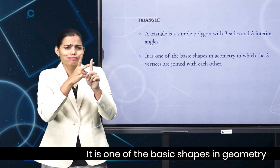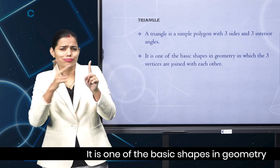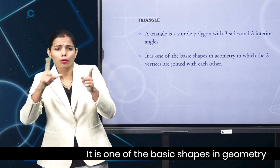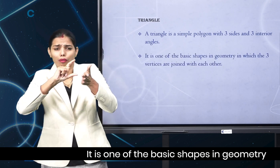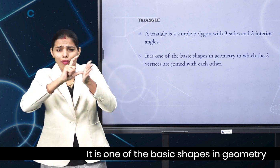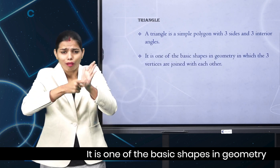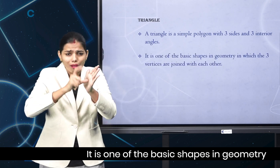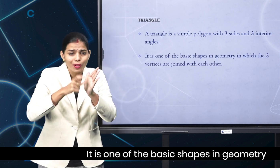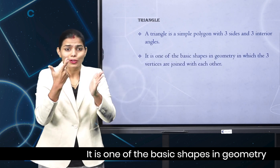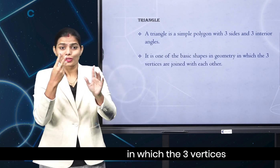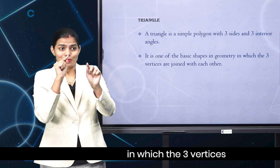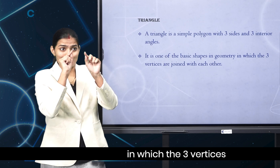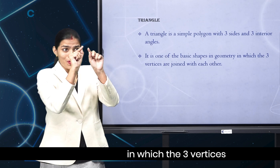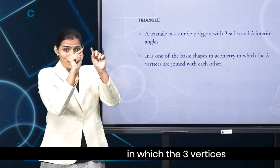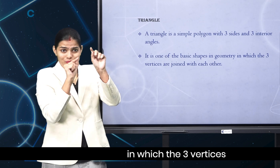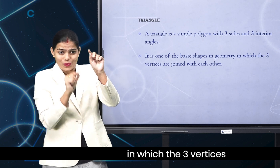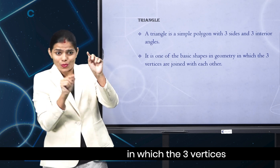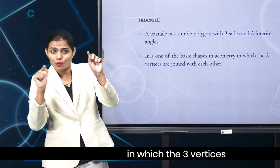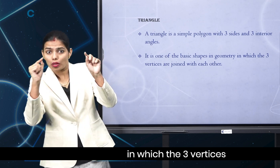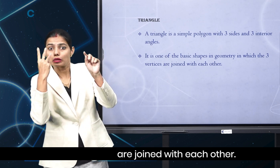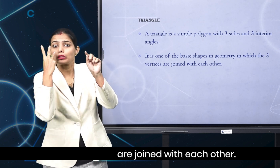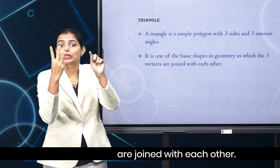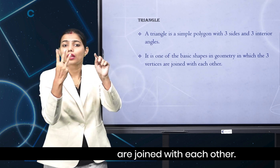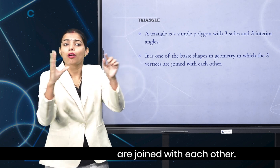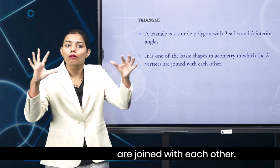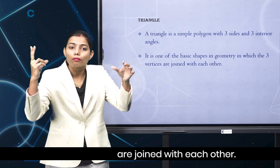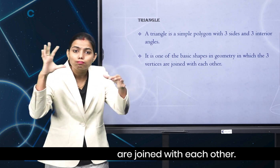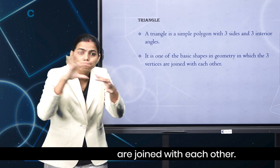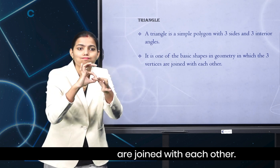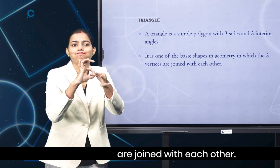in geometry in which the 3 vertices are joined with each other.